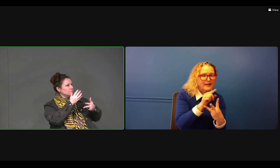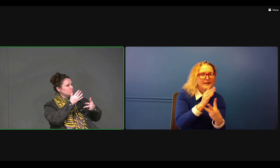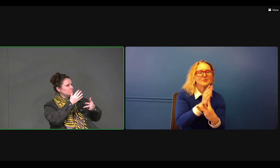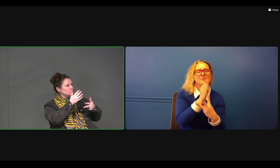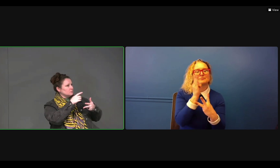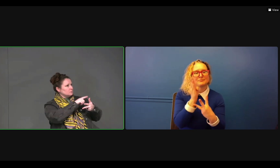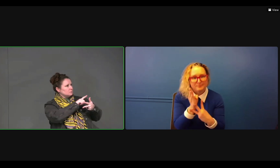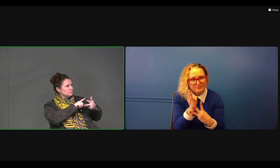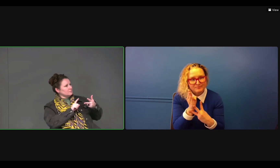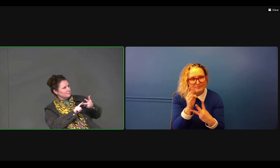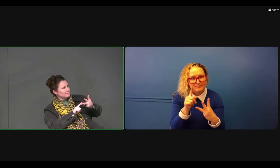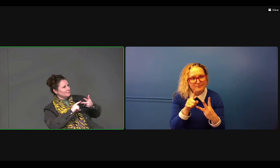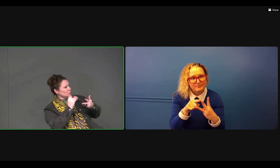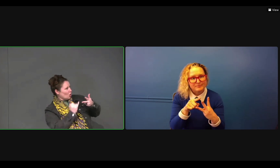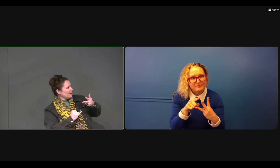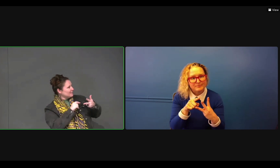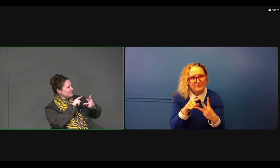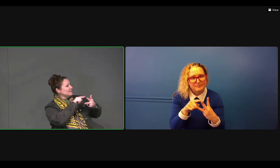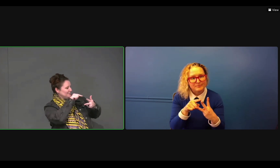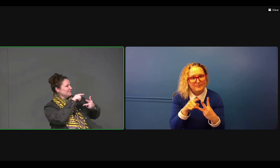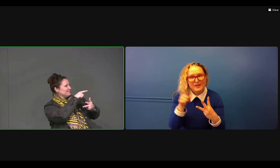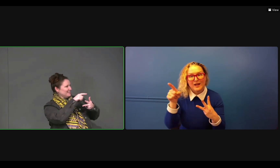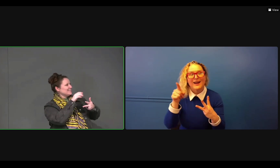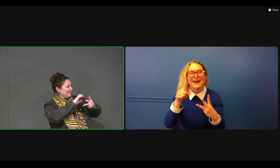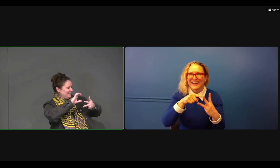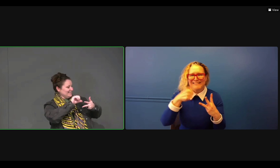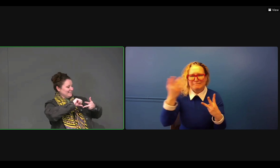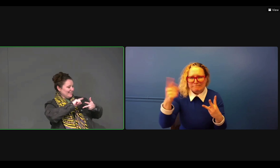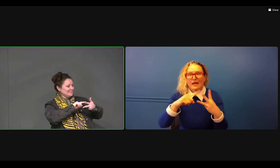showed 3 videos, one with the Greek